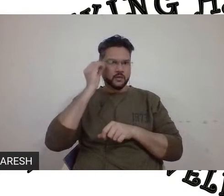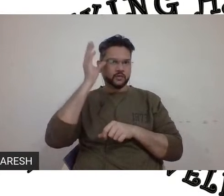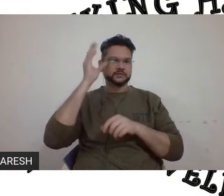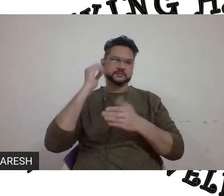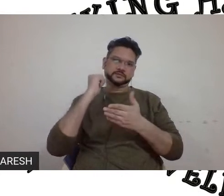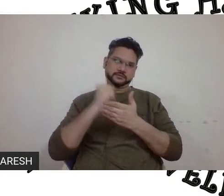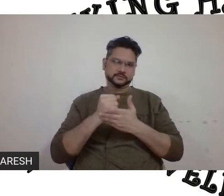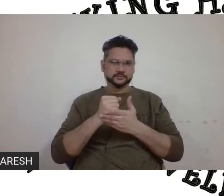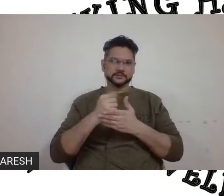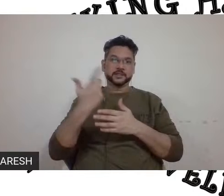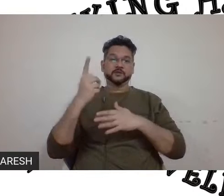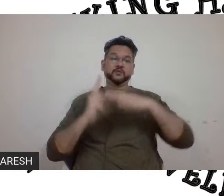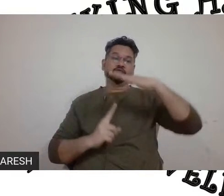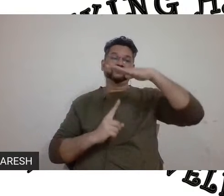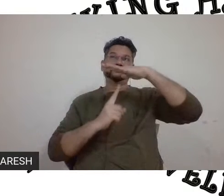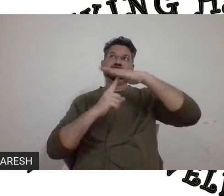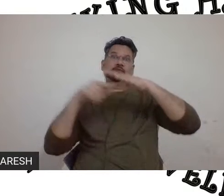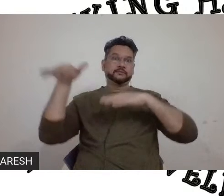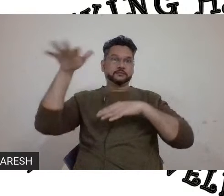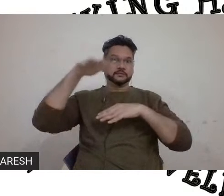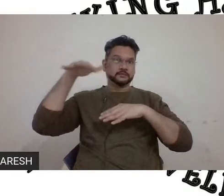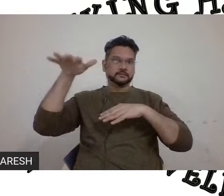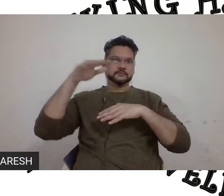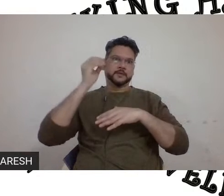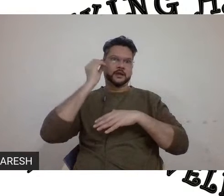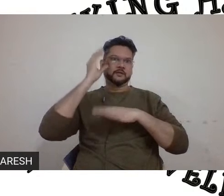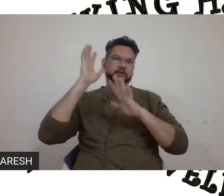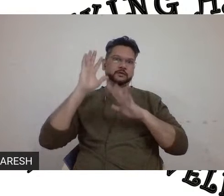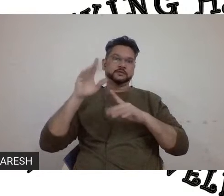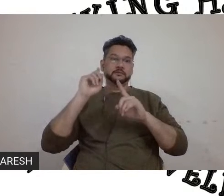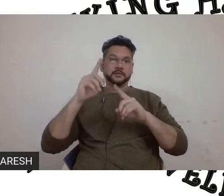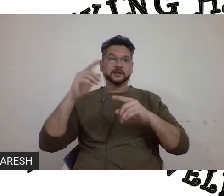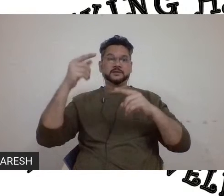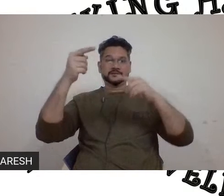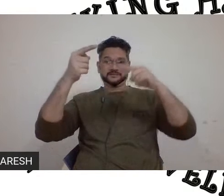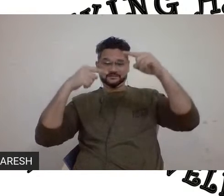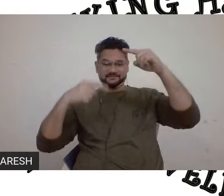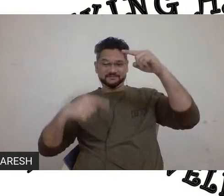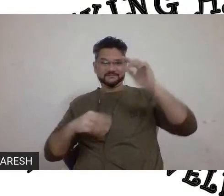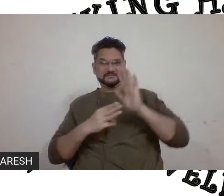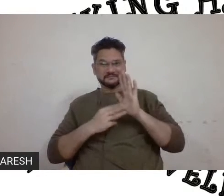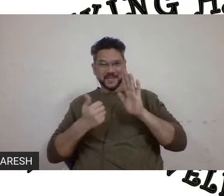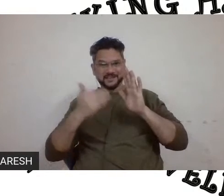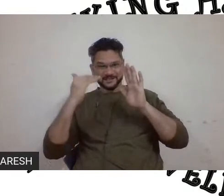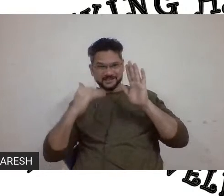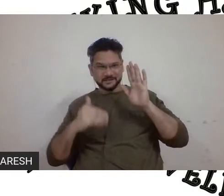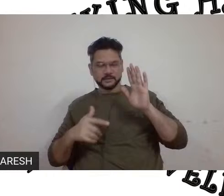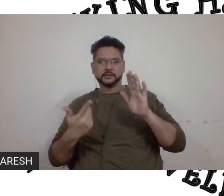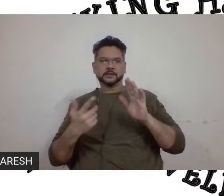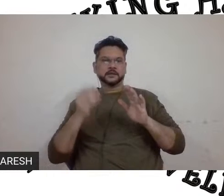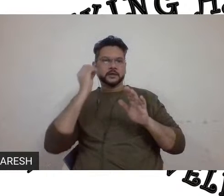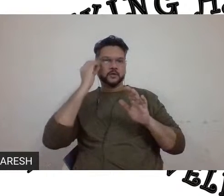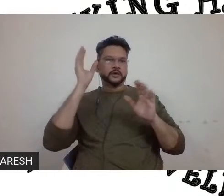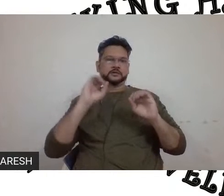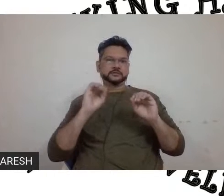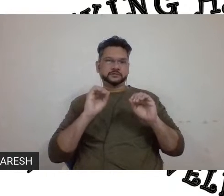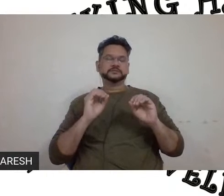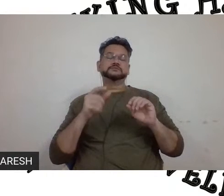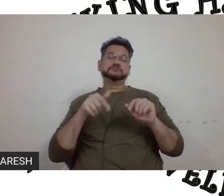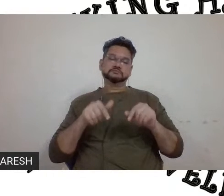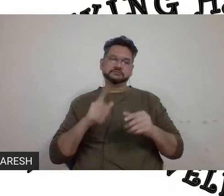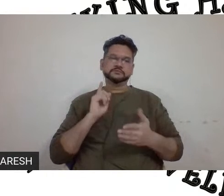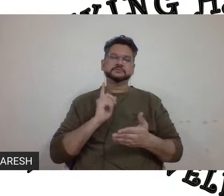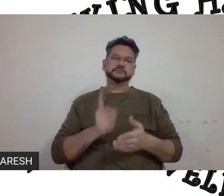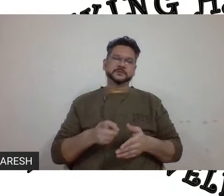there are some hesitant guys to take the youth with disability. But with a lot of sensitization workshops, with